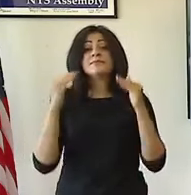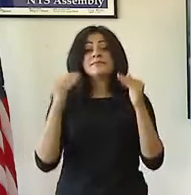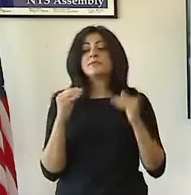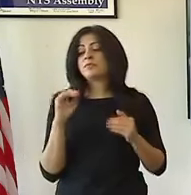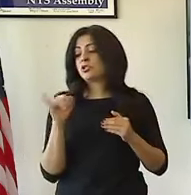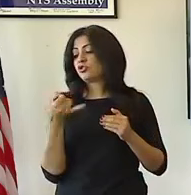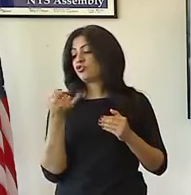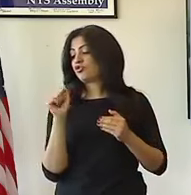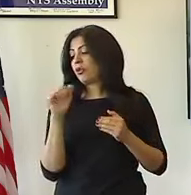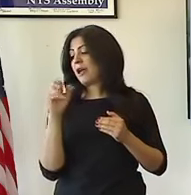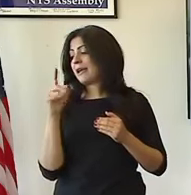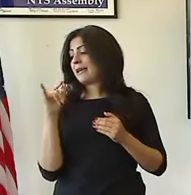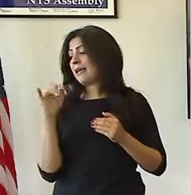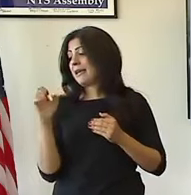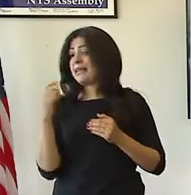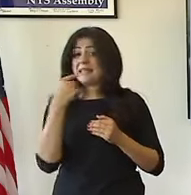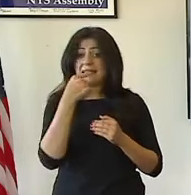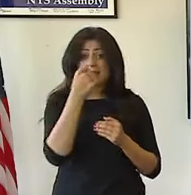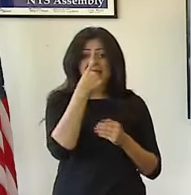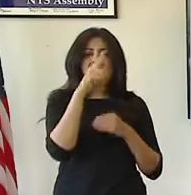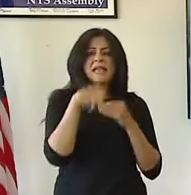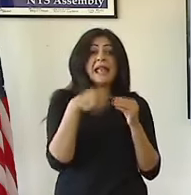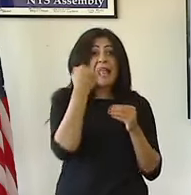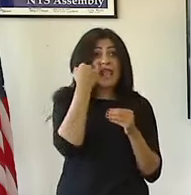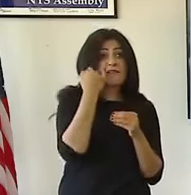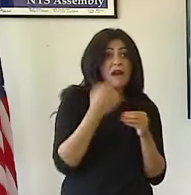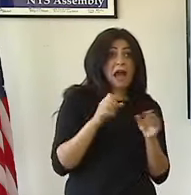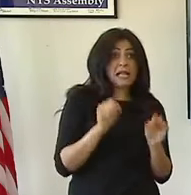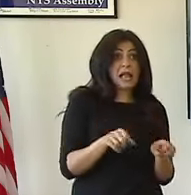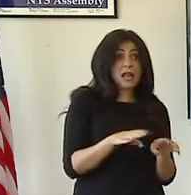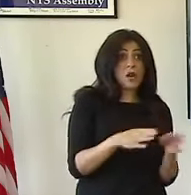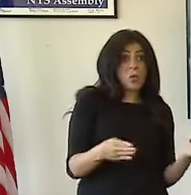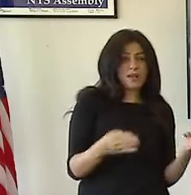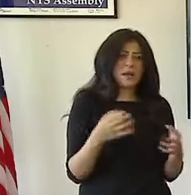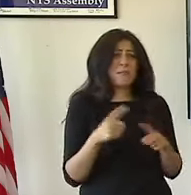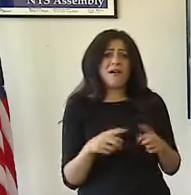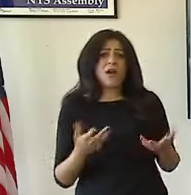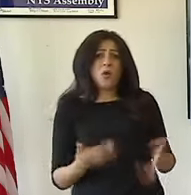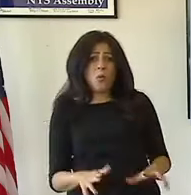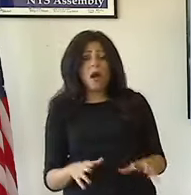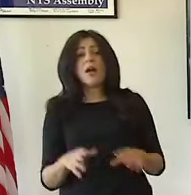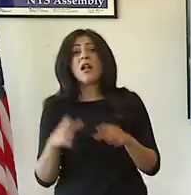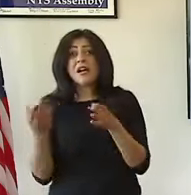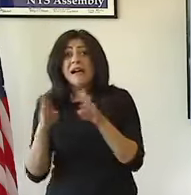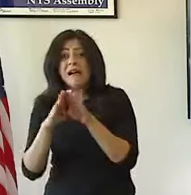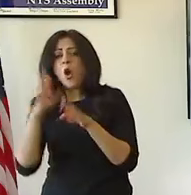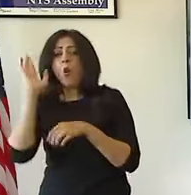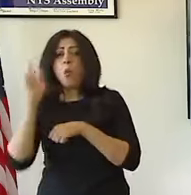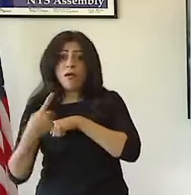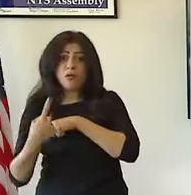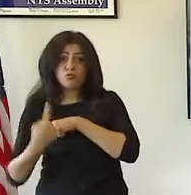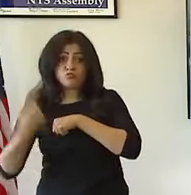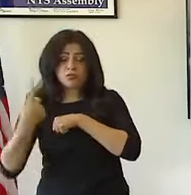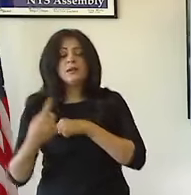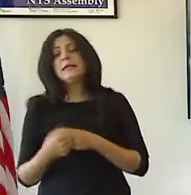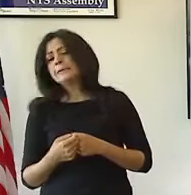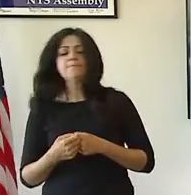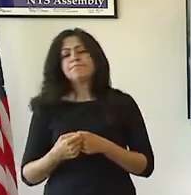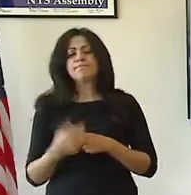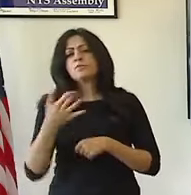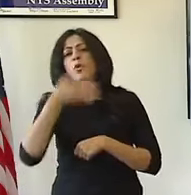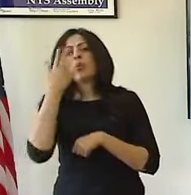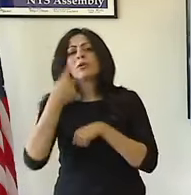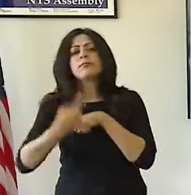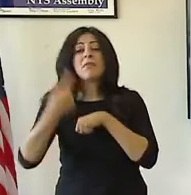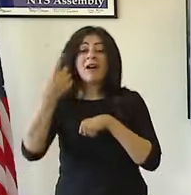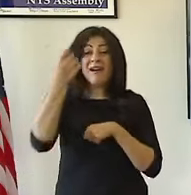to open? Can we be penalized for staying closed? You don't have to open. You can choose to remain closed. However, you should be aware that